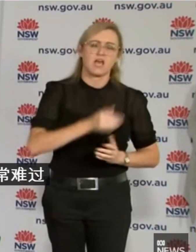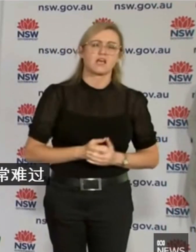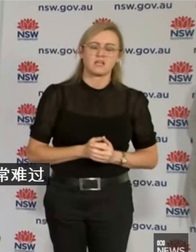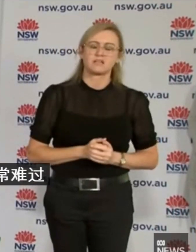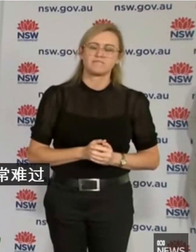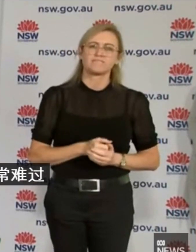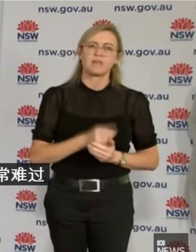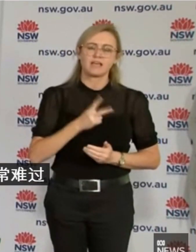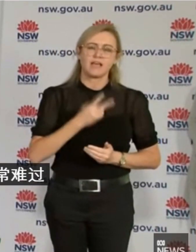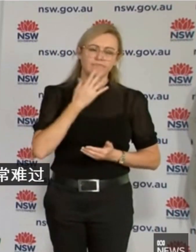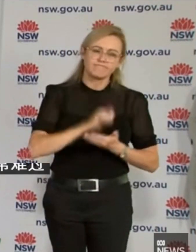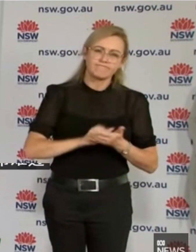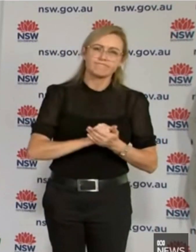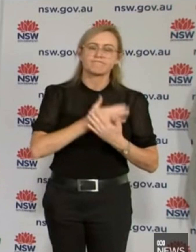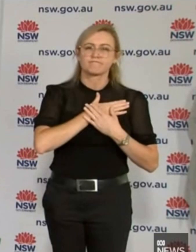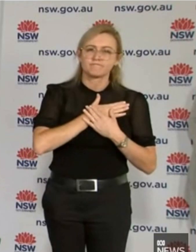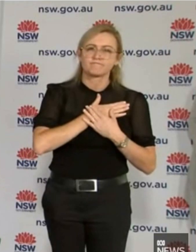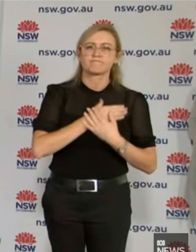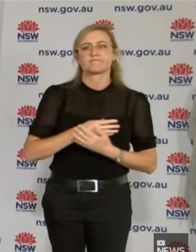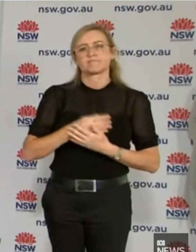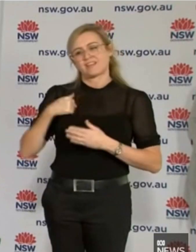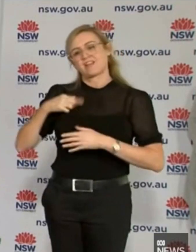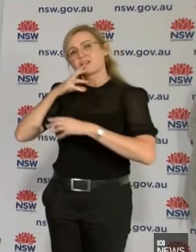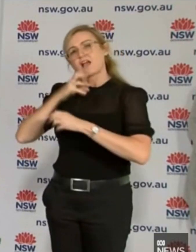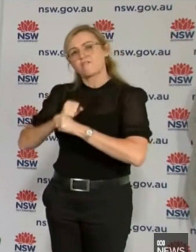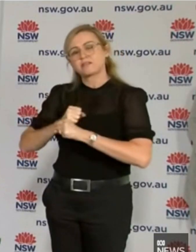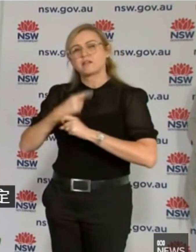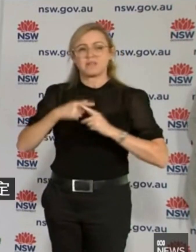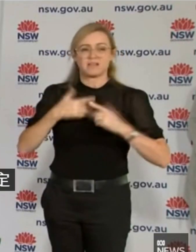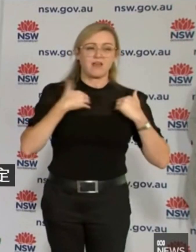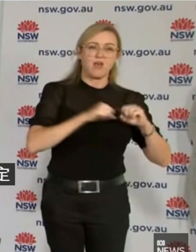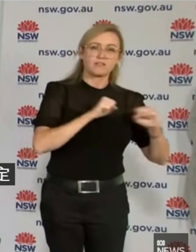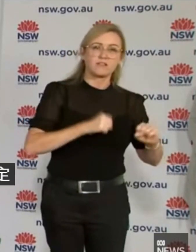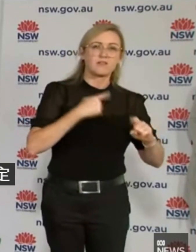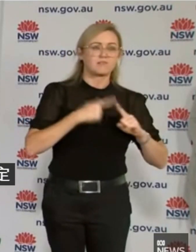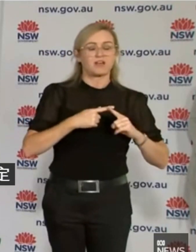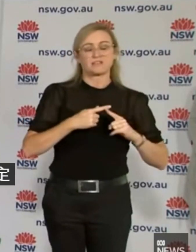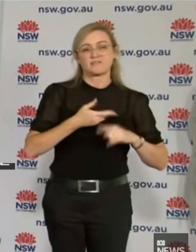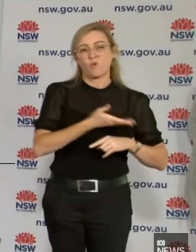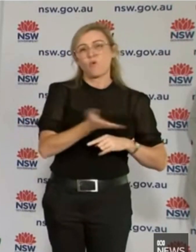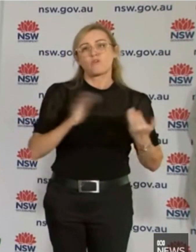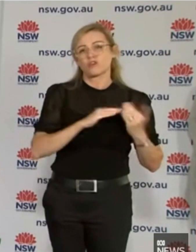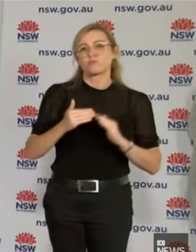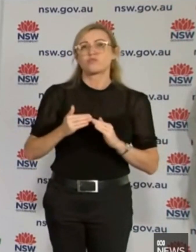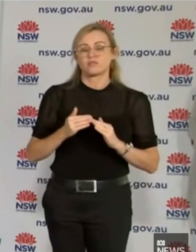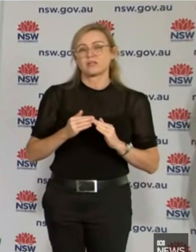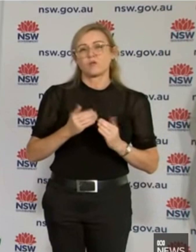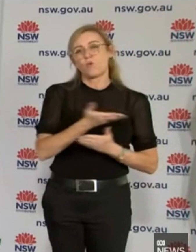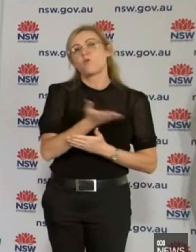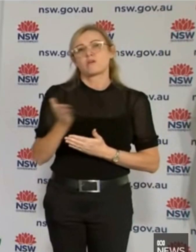my condolences on behalf of the government, but also on behalf of the health system, and I'm sure on behalf of our whole community, to each and every one of you who would